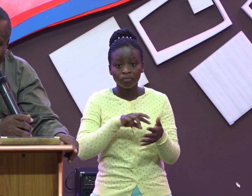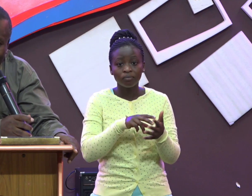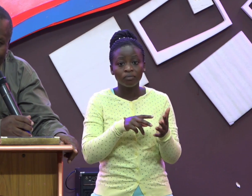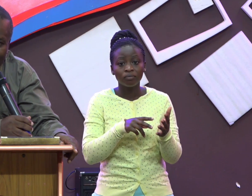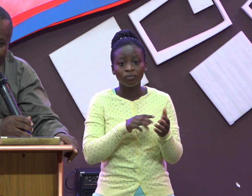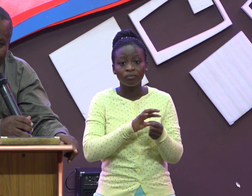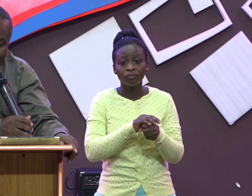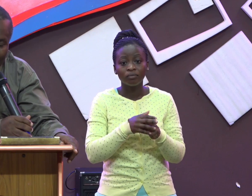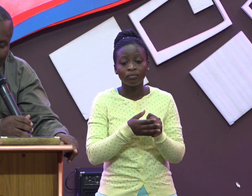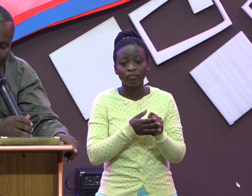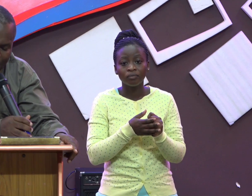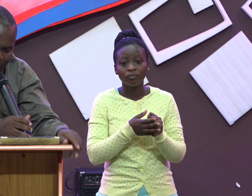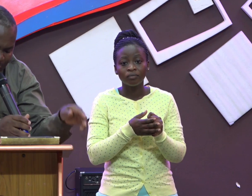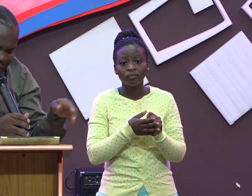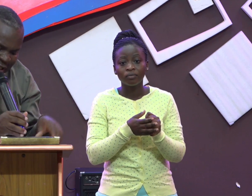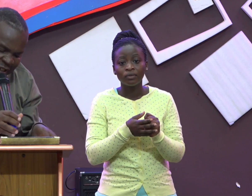But all that,